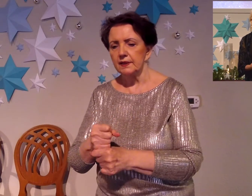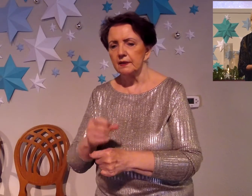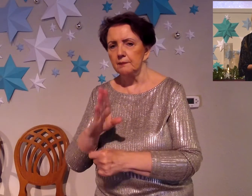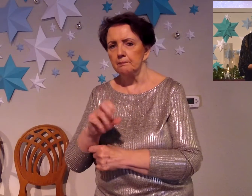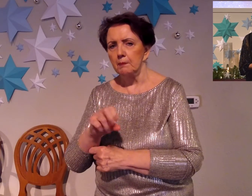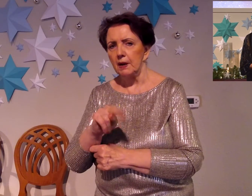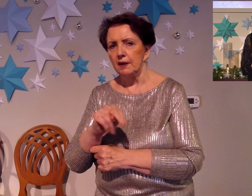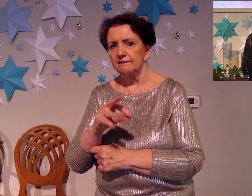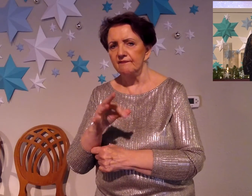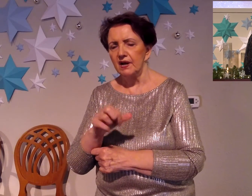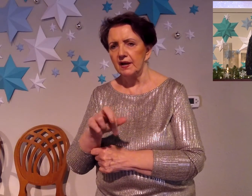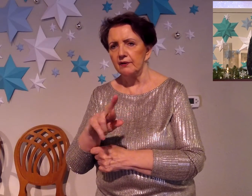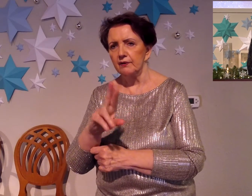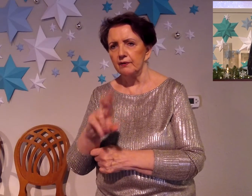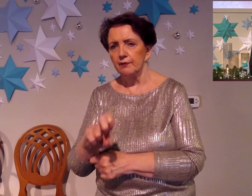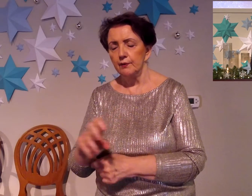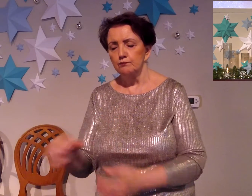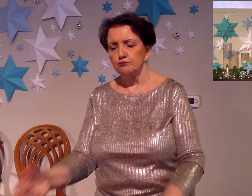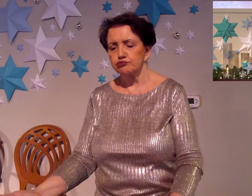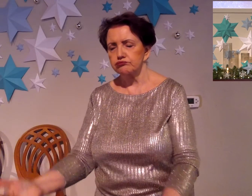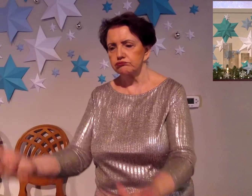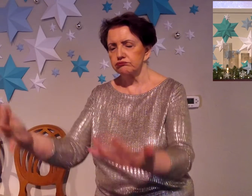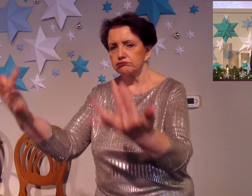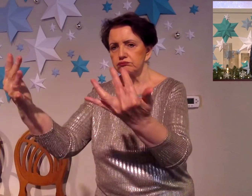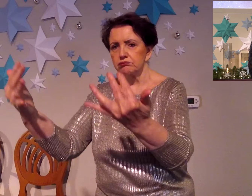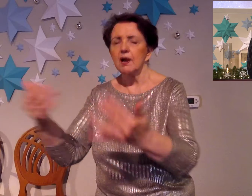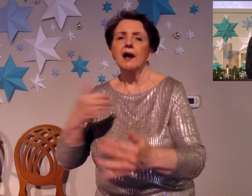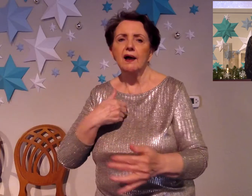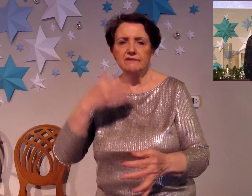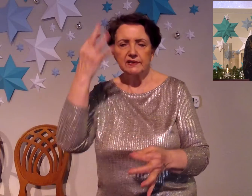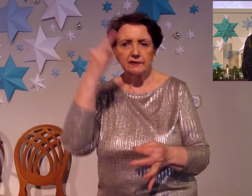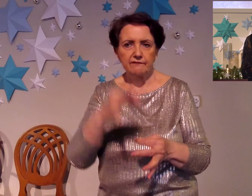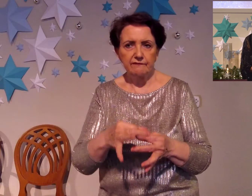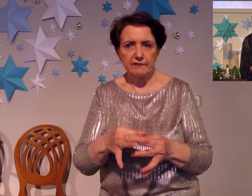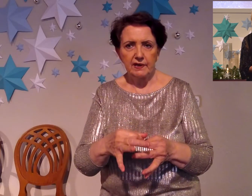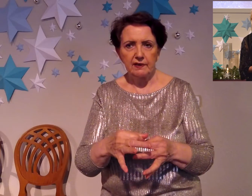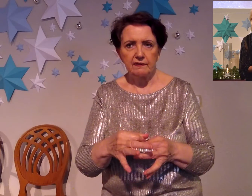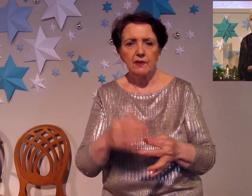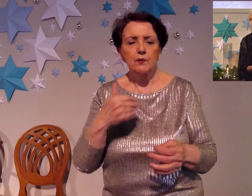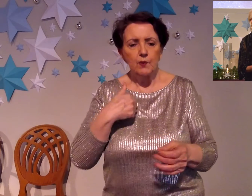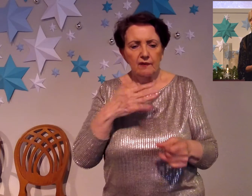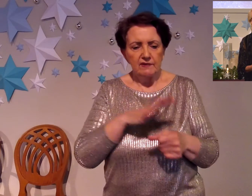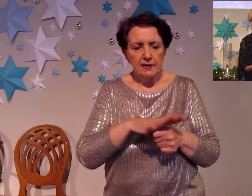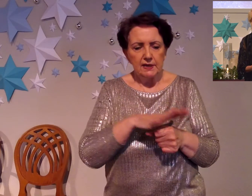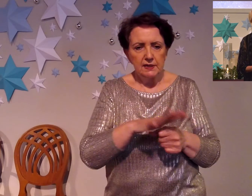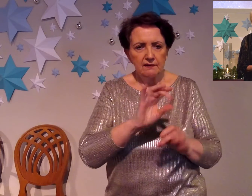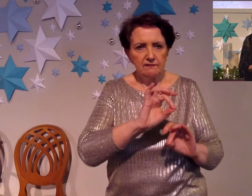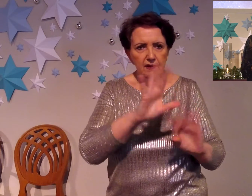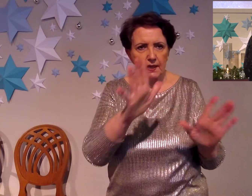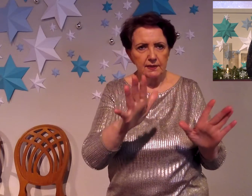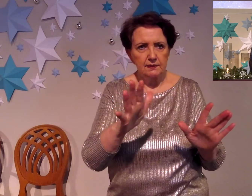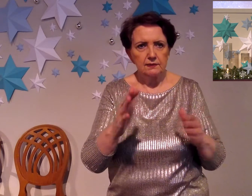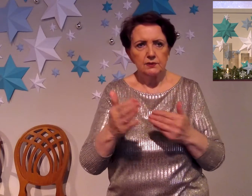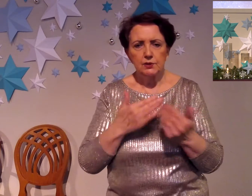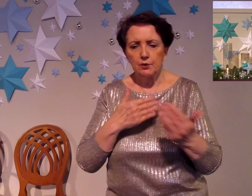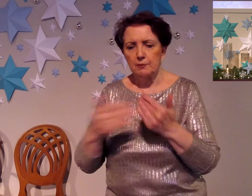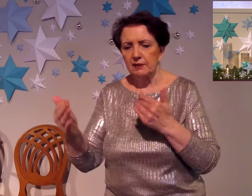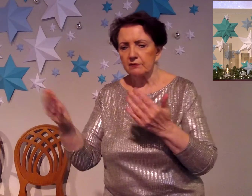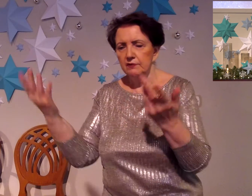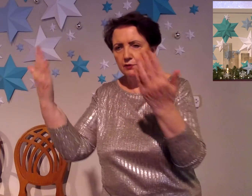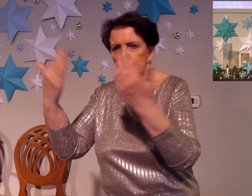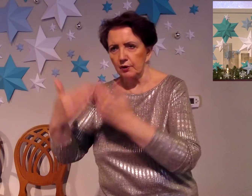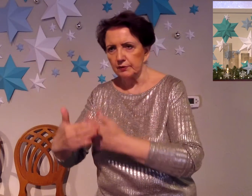bonfire. I think it is having the faith that we have enough light, no matter what darkness we find ourselves